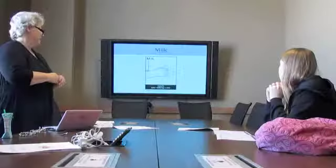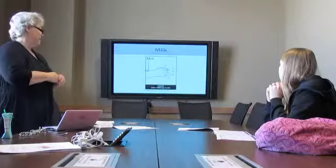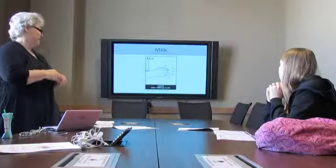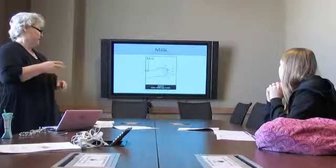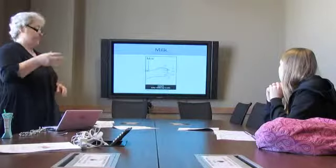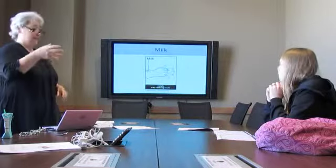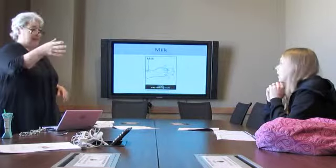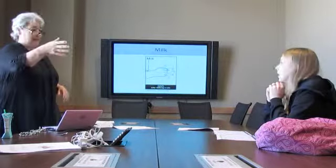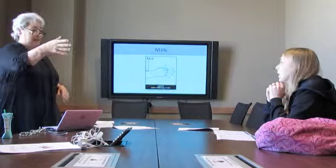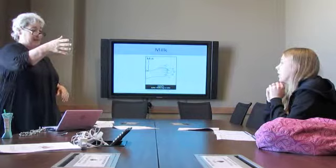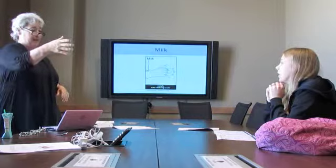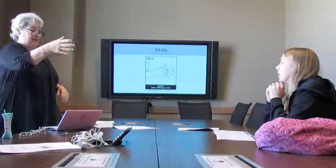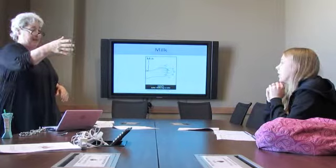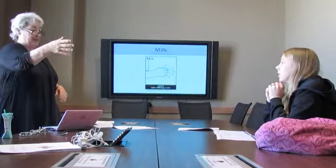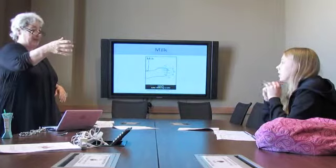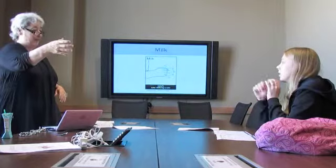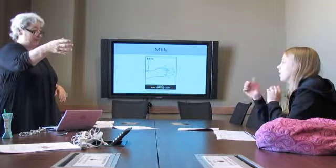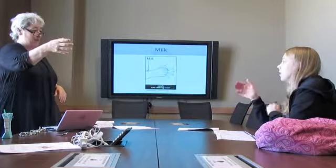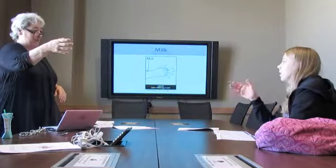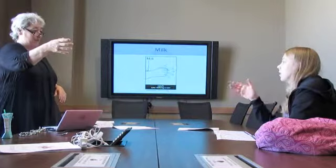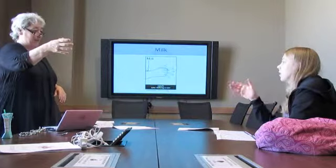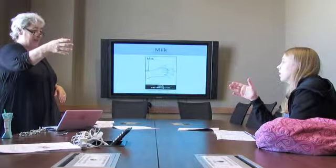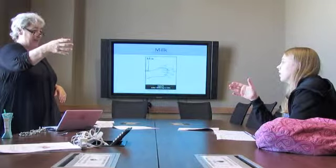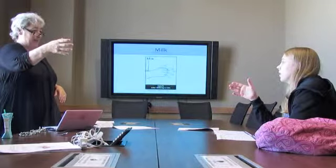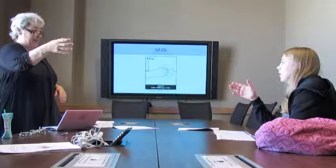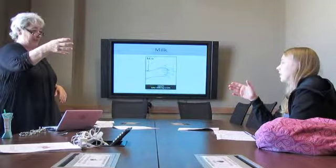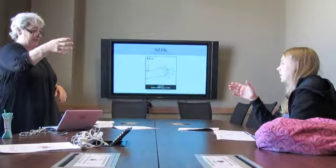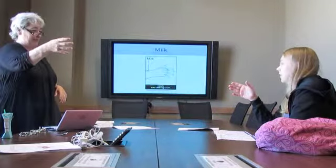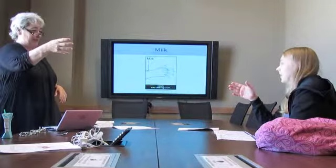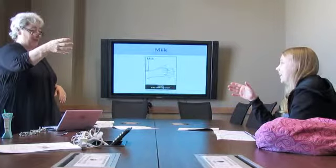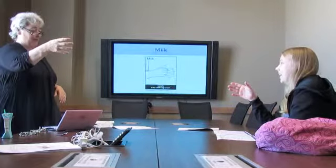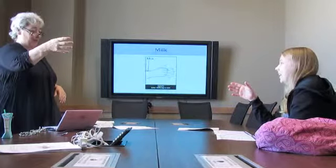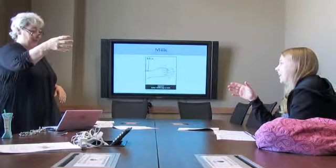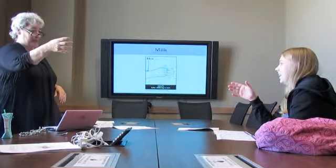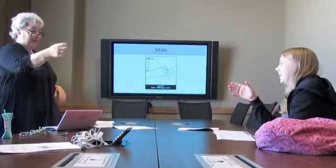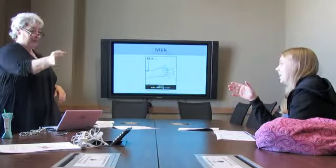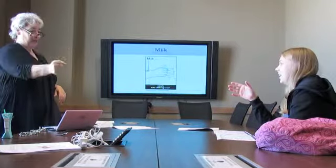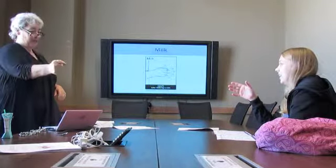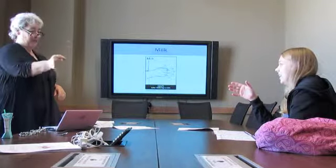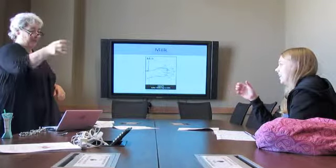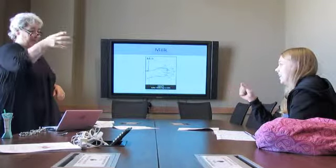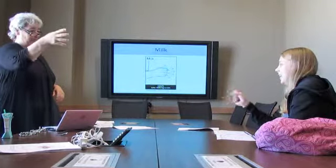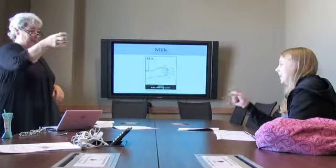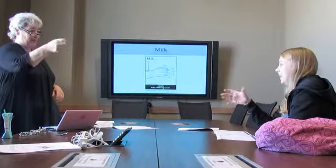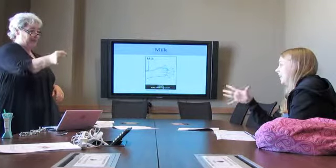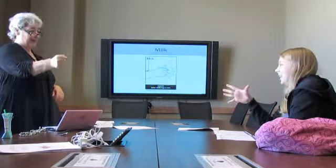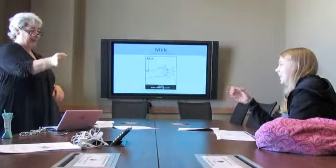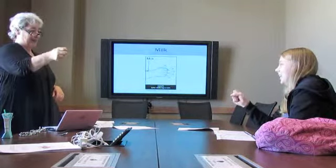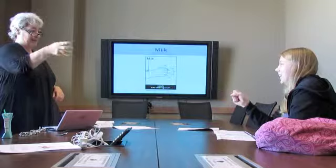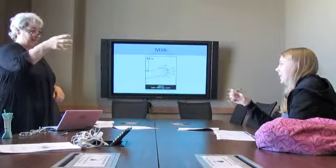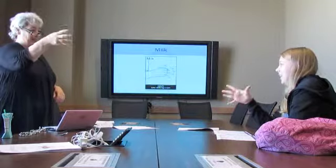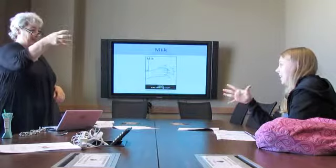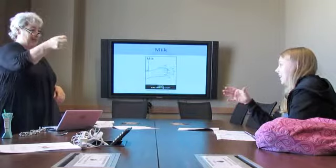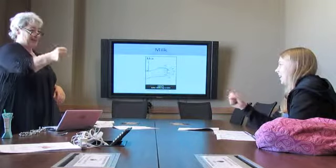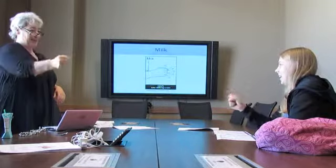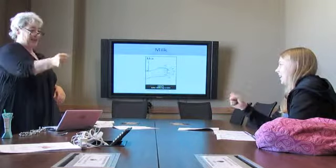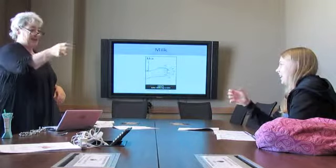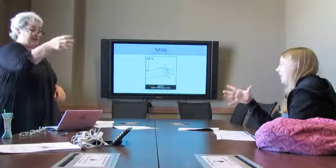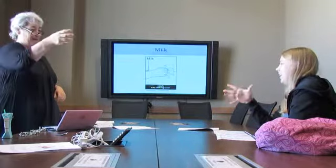Milk. Have you ever milked a cow or a goat? Well, you go like this. Okay.